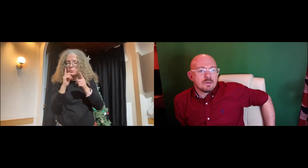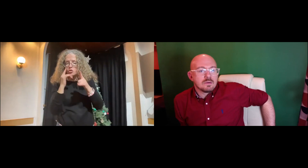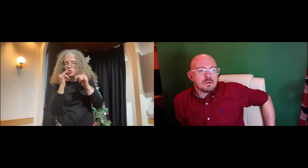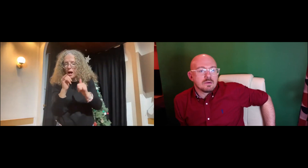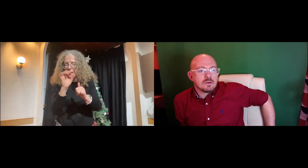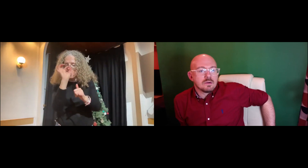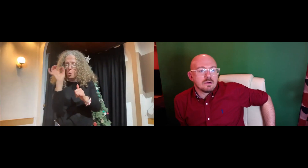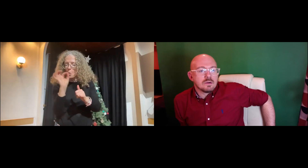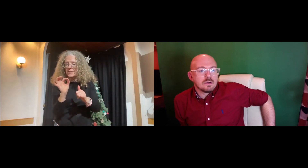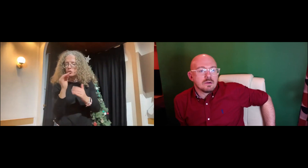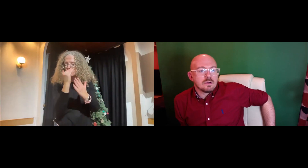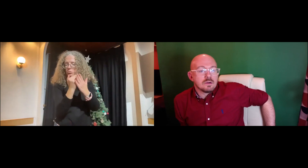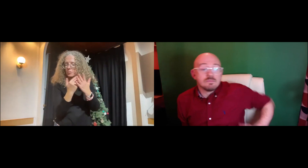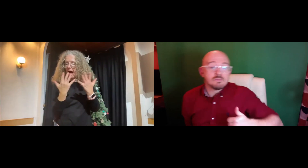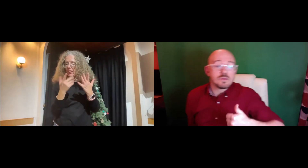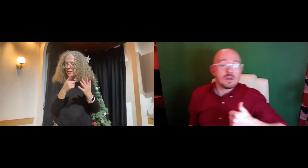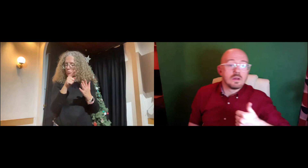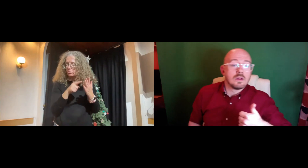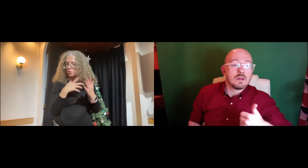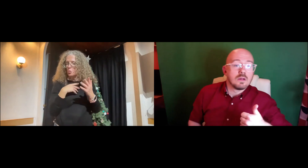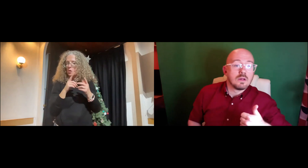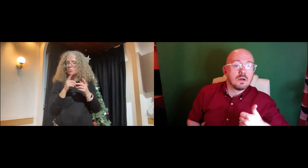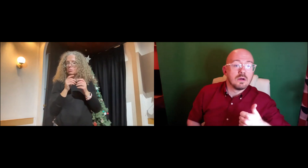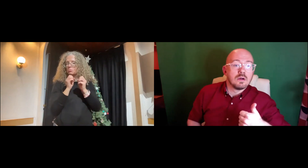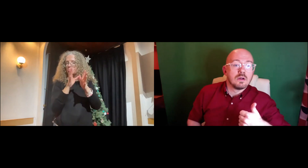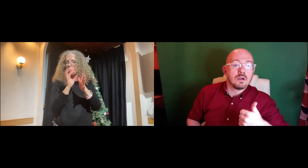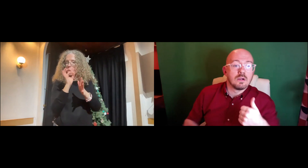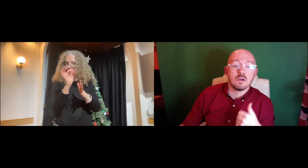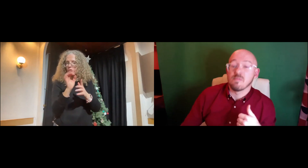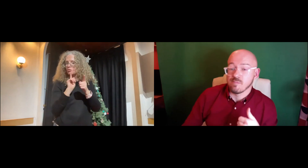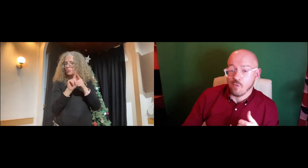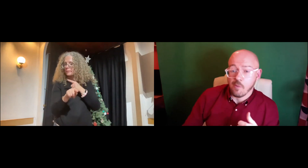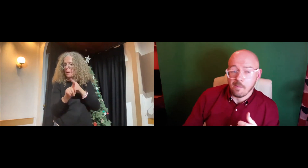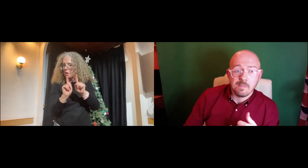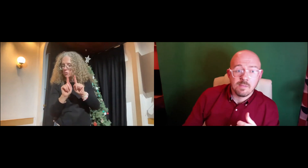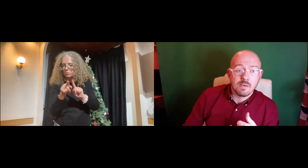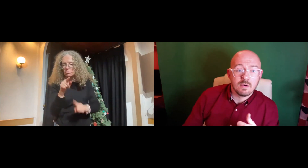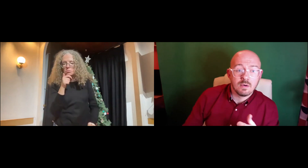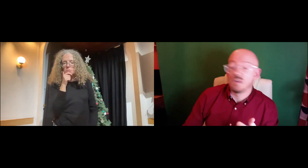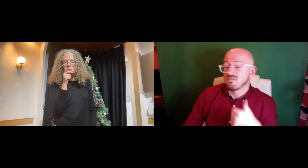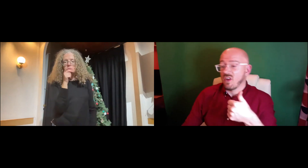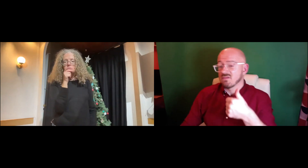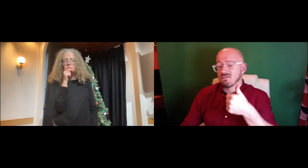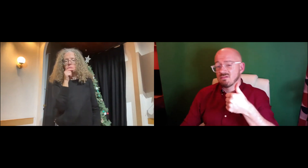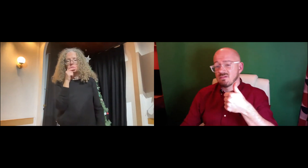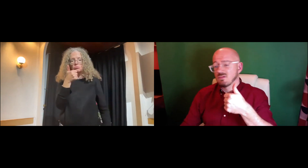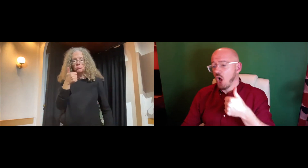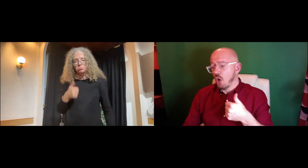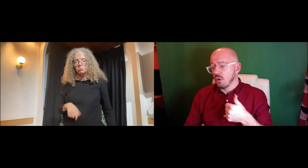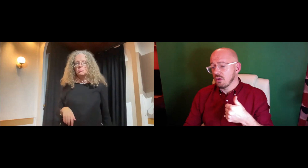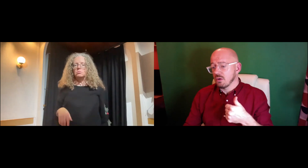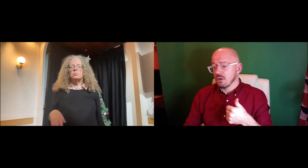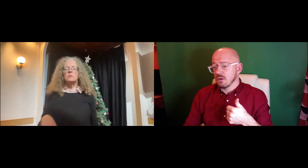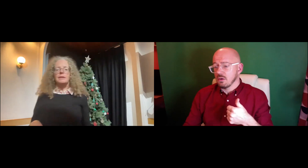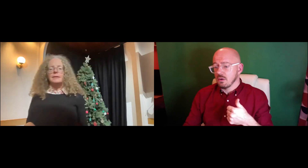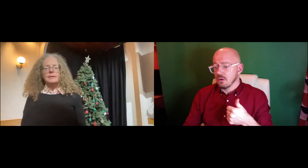So Rob, if you can have a look at the other questions in the chat and see which one you'd like to answer next, if you can sign us the question and then the